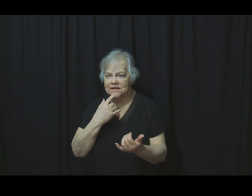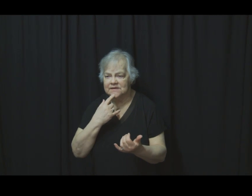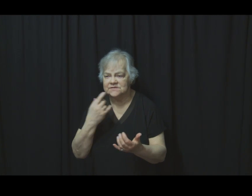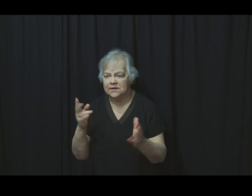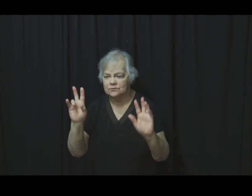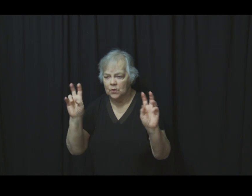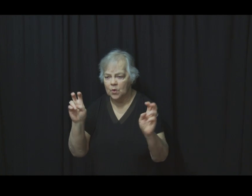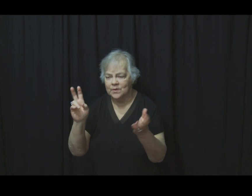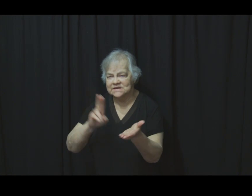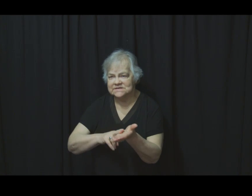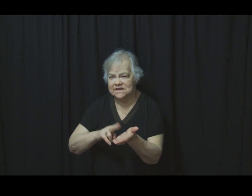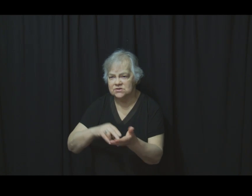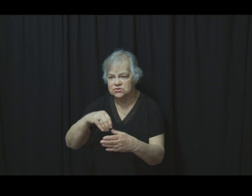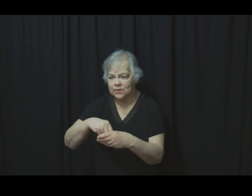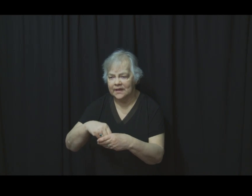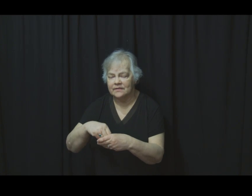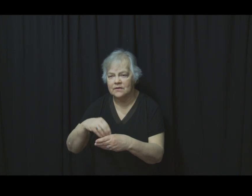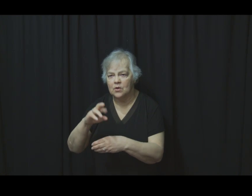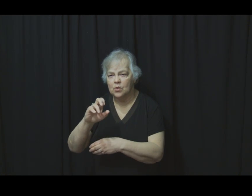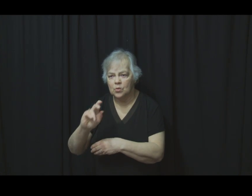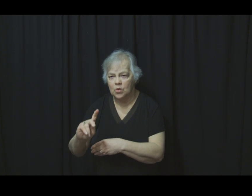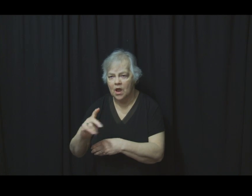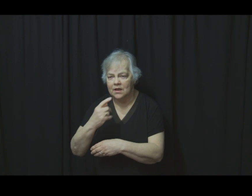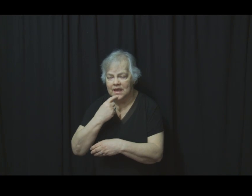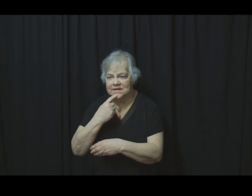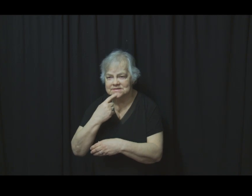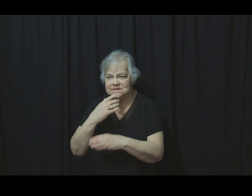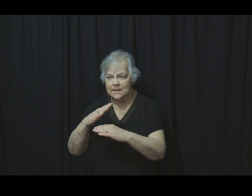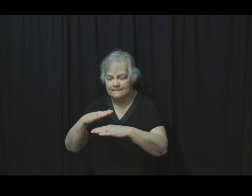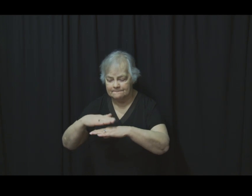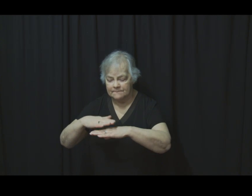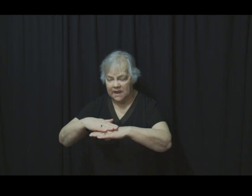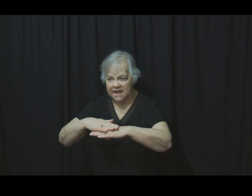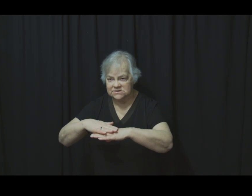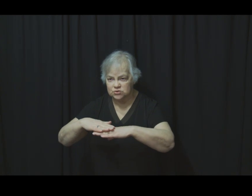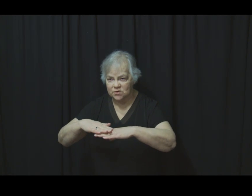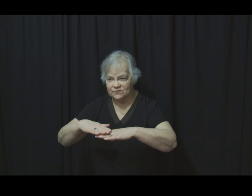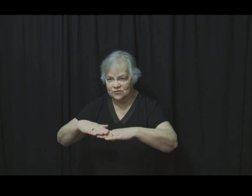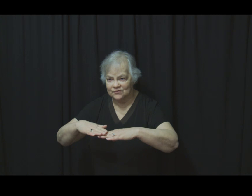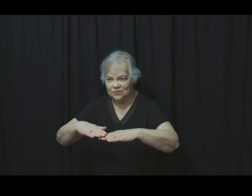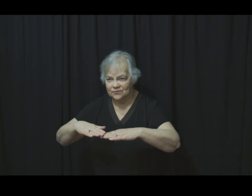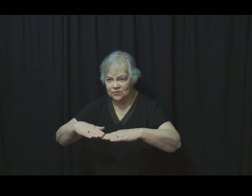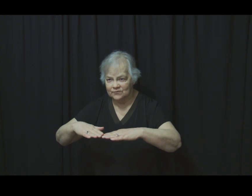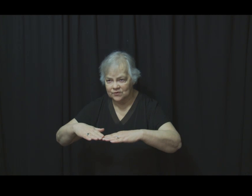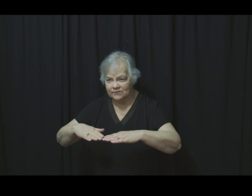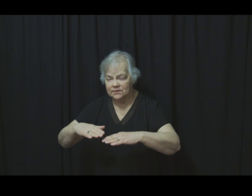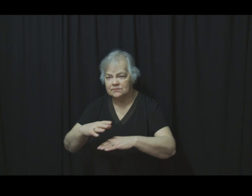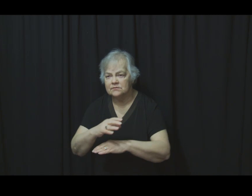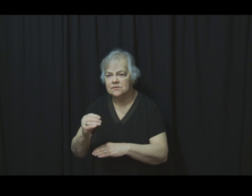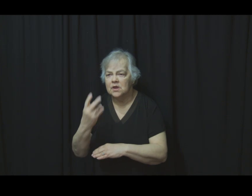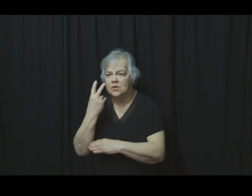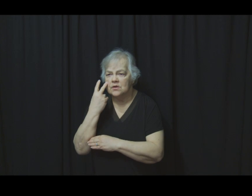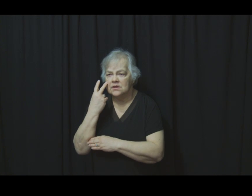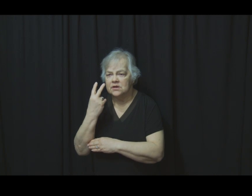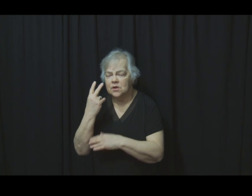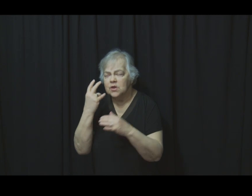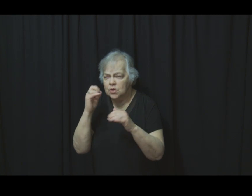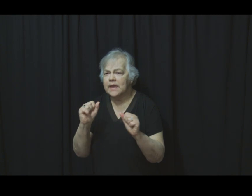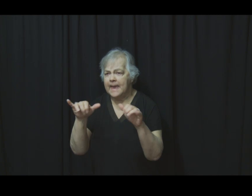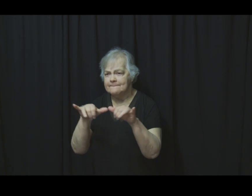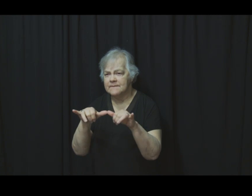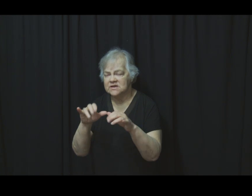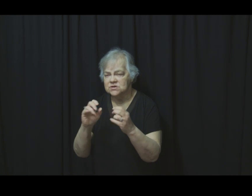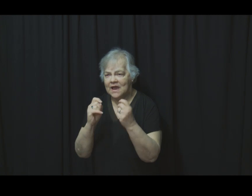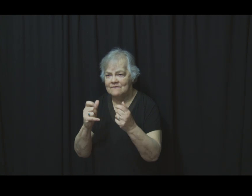the rocks as the continental plates drift apart. So you can measure how